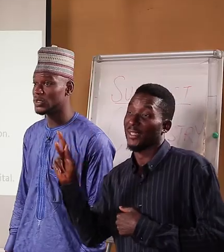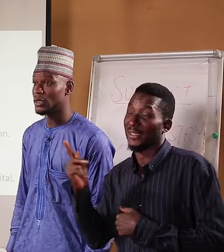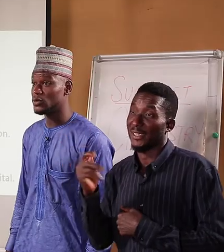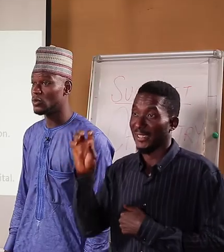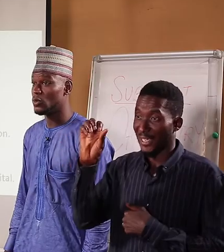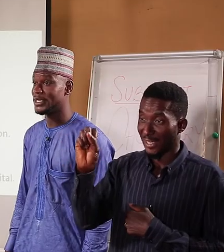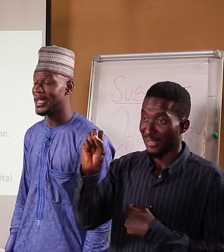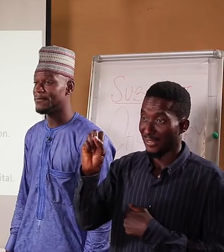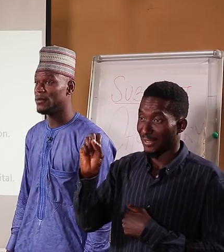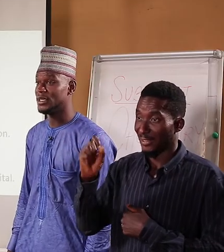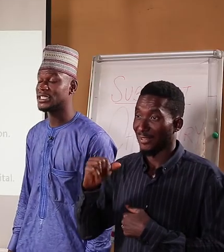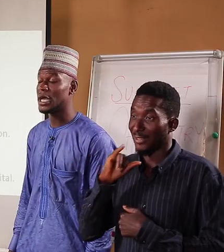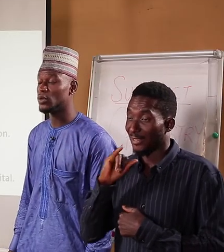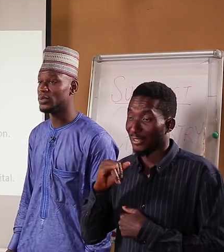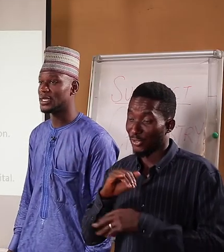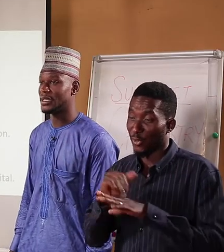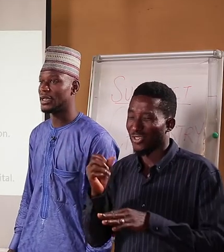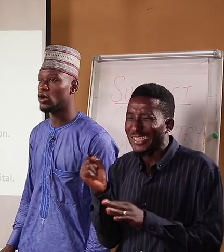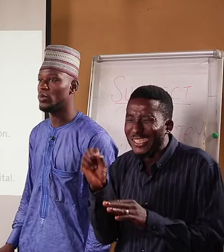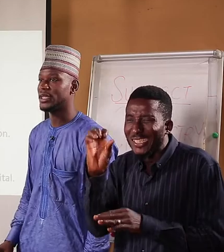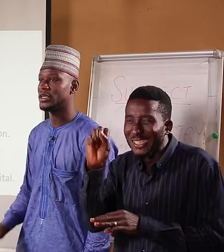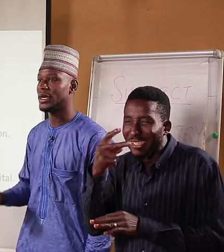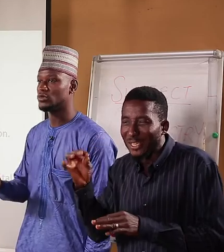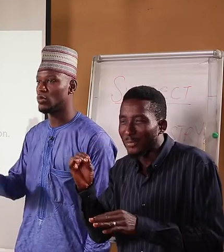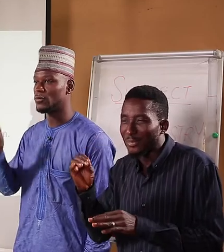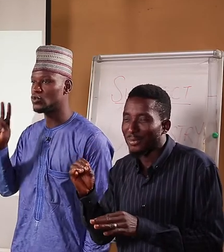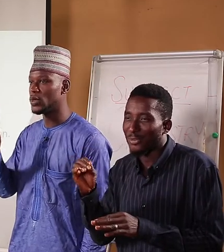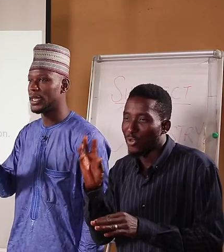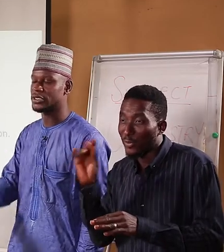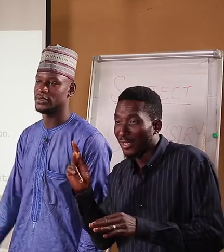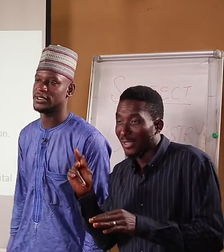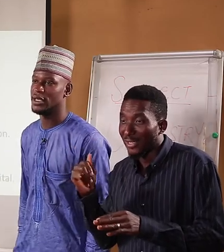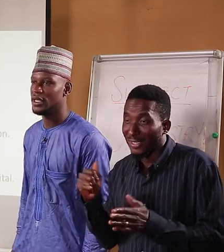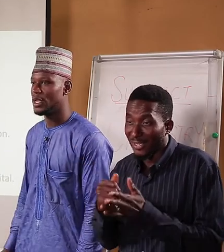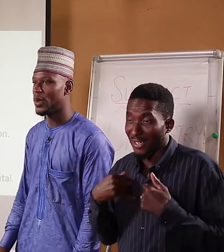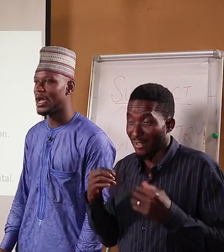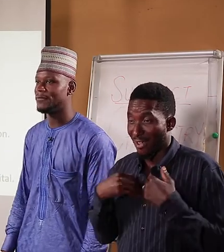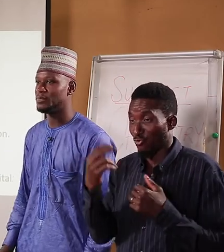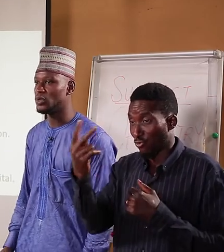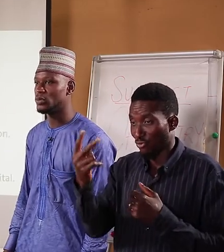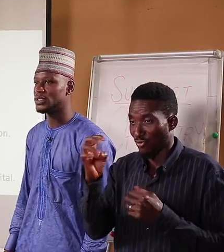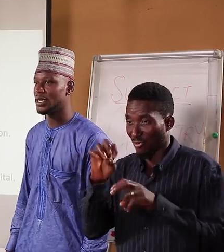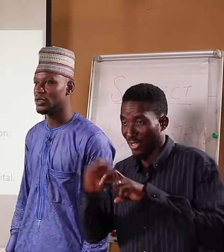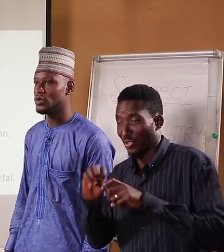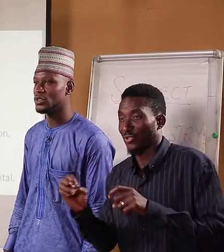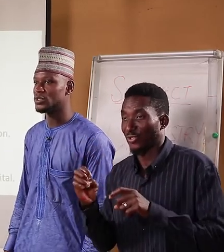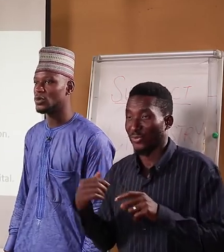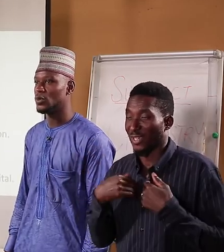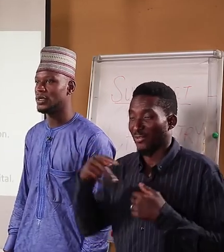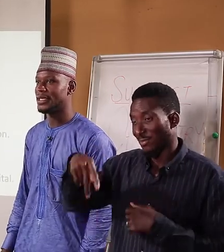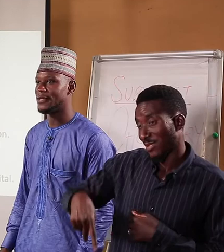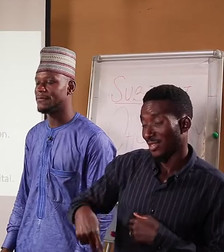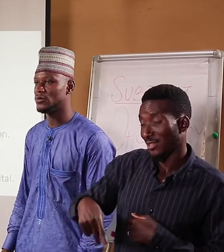s orbital, also called the sharp orbital, can accommodate the maximum of 2 electrons. Then we have the p orbital, which